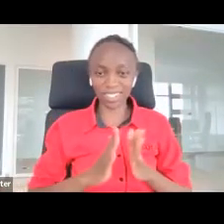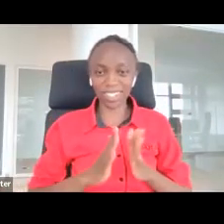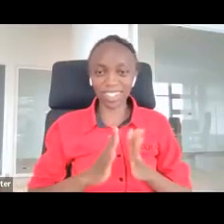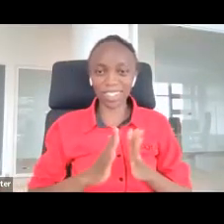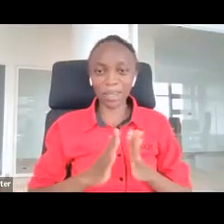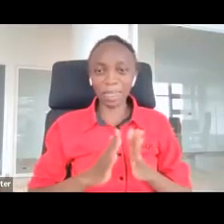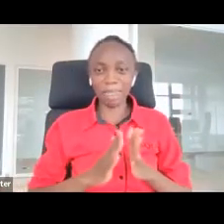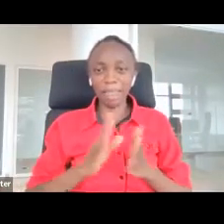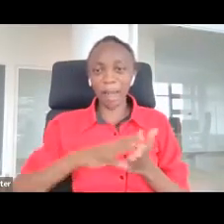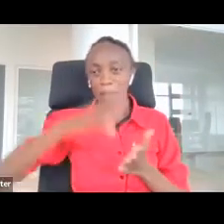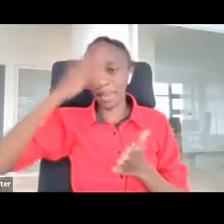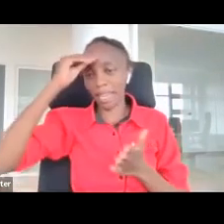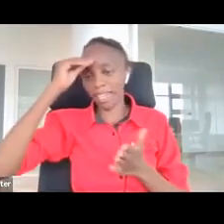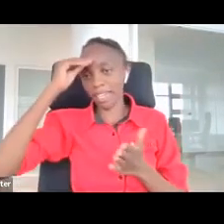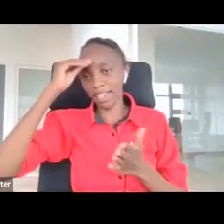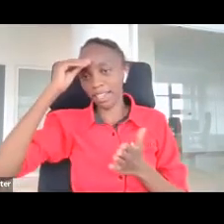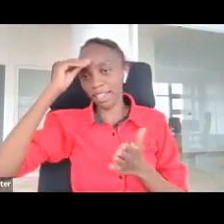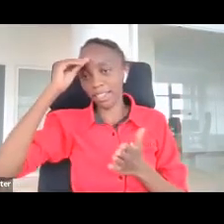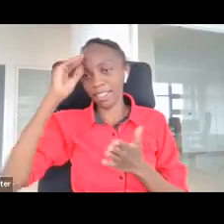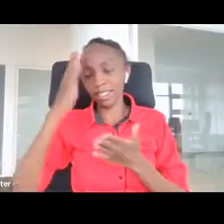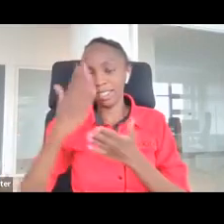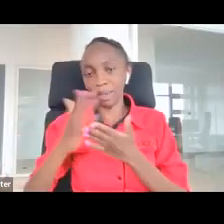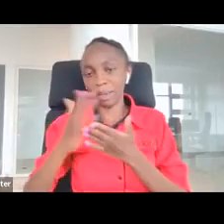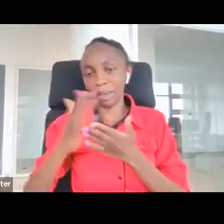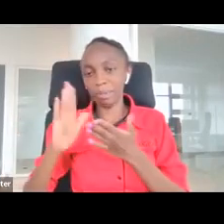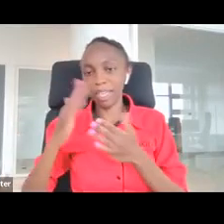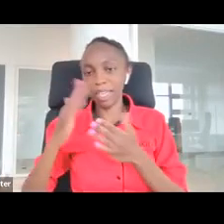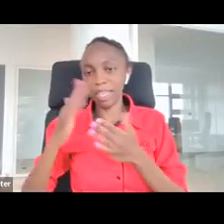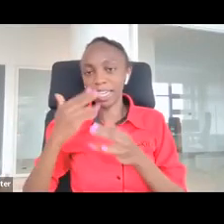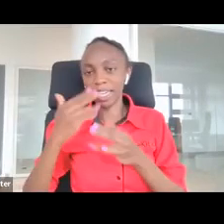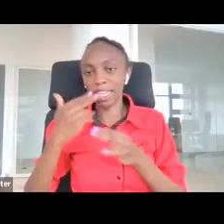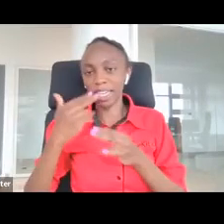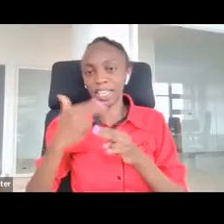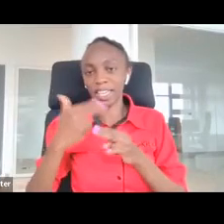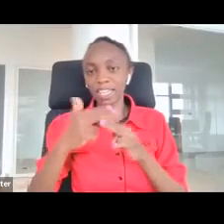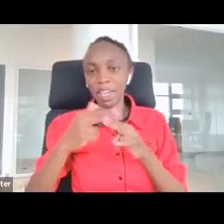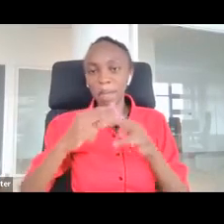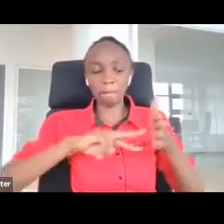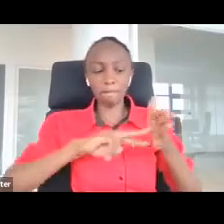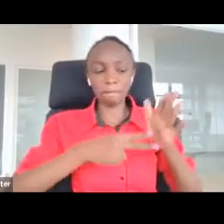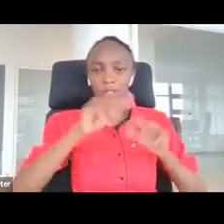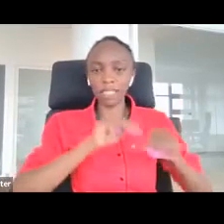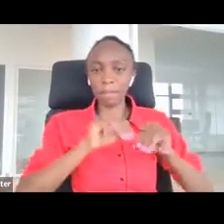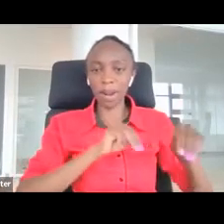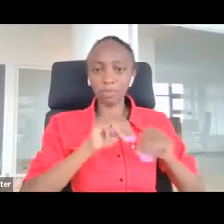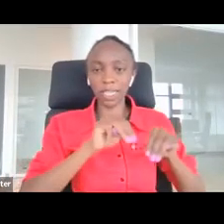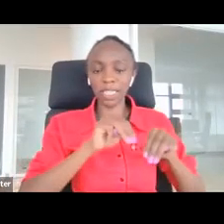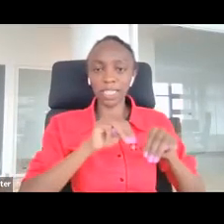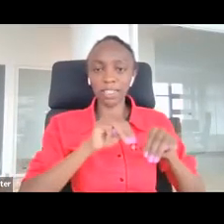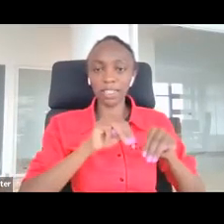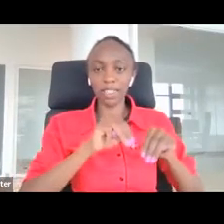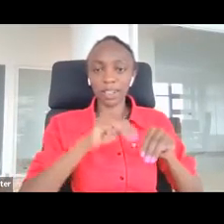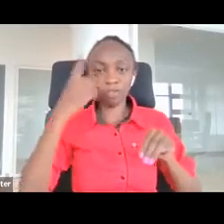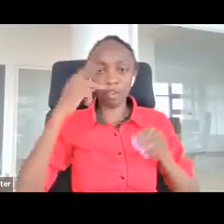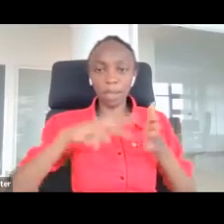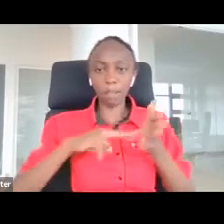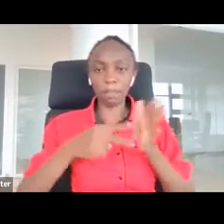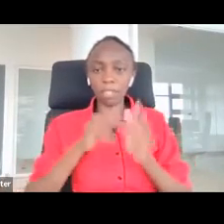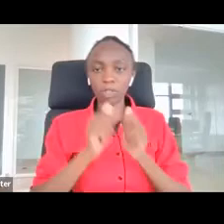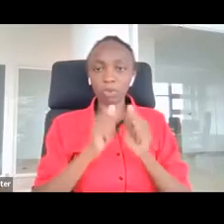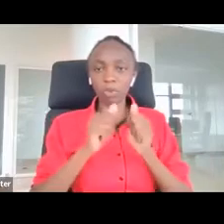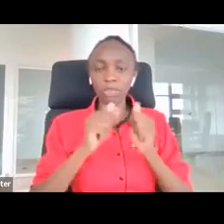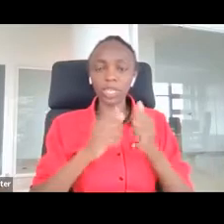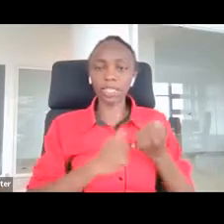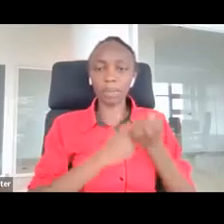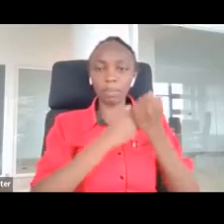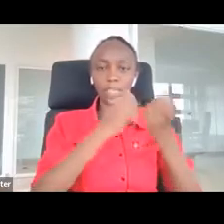course called project management for the projects that are supported by development